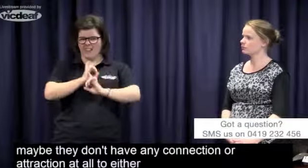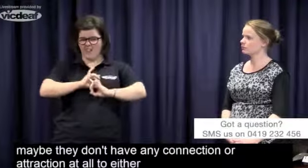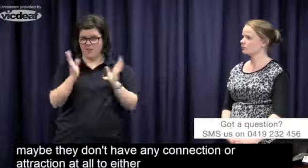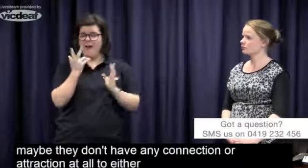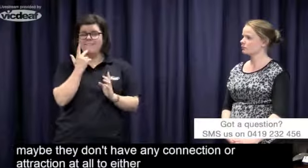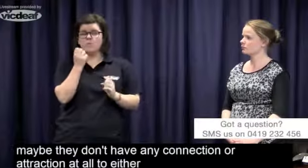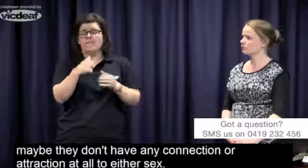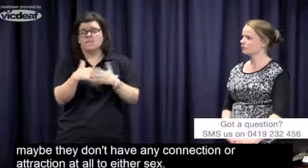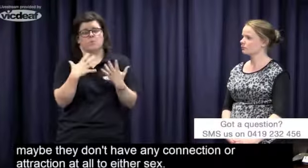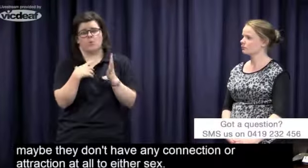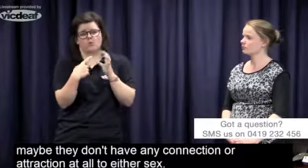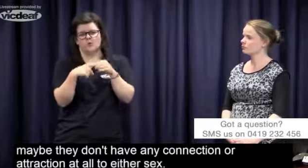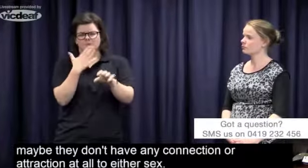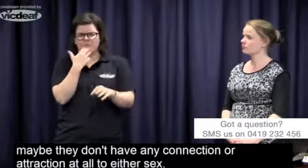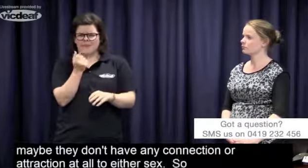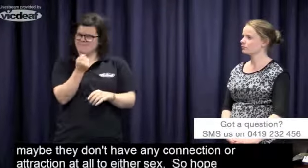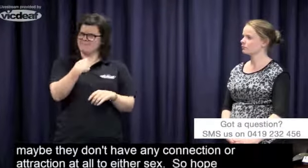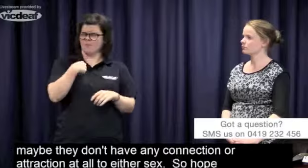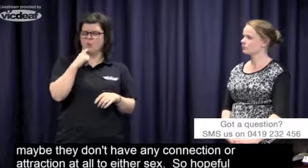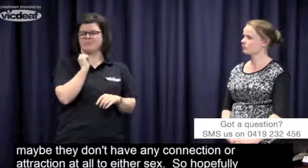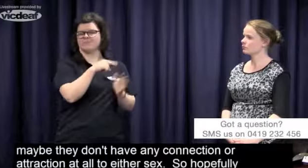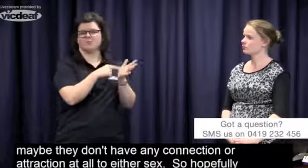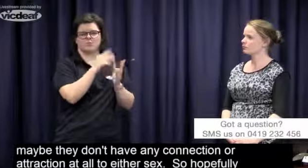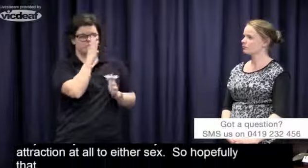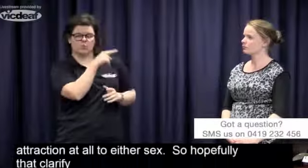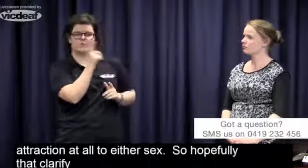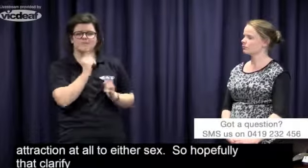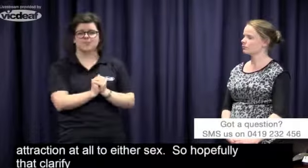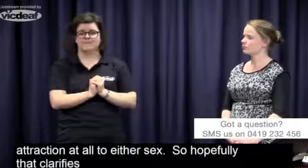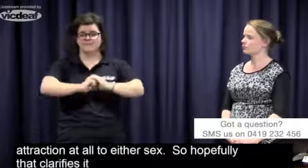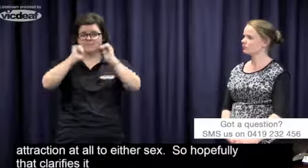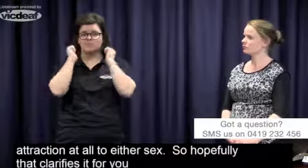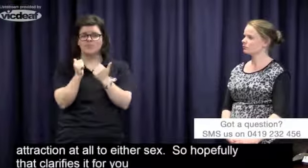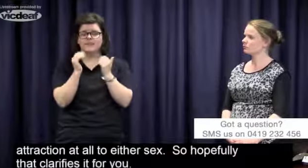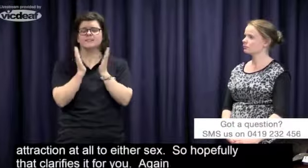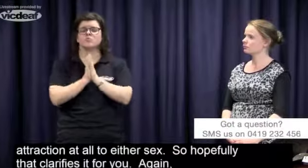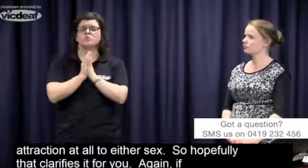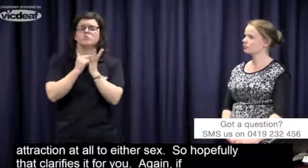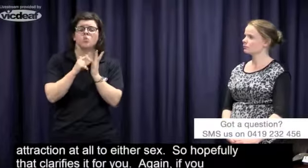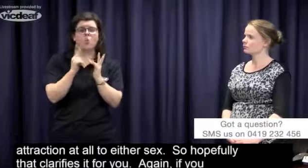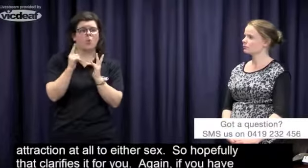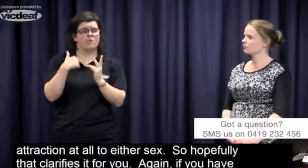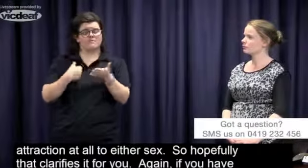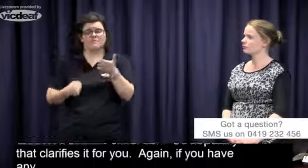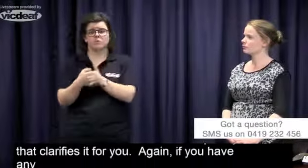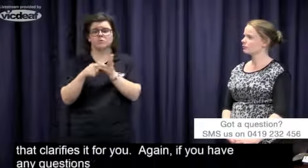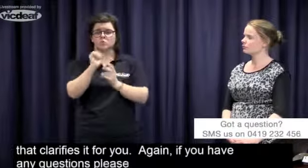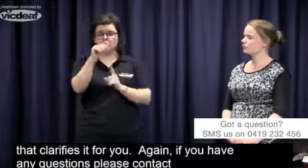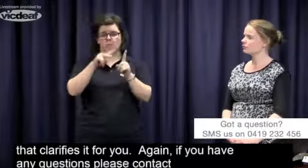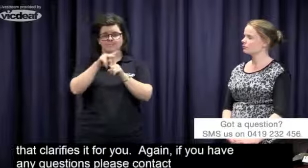So hopefully I clarified that for you. But again, if you have any questions, please contact us or contact Kate and Deb